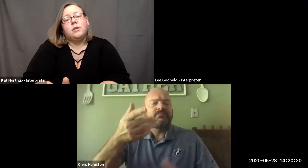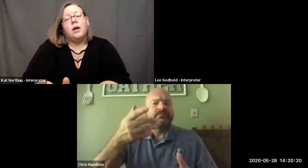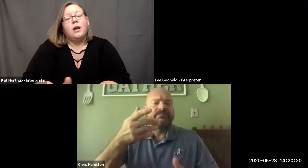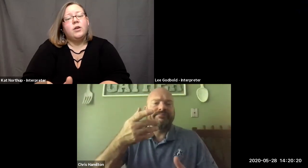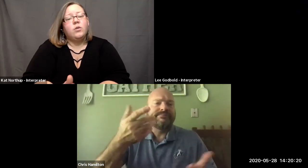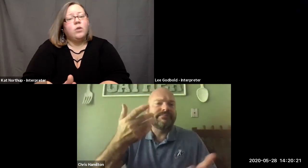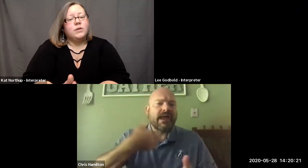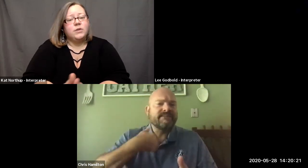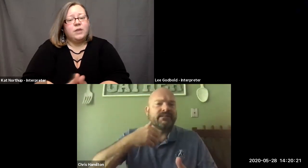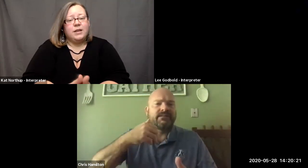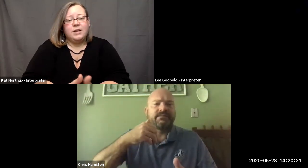I know also that if